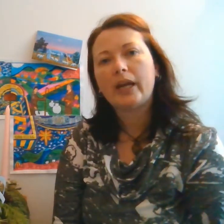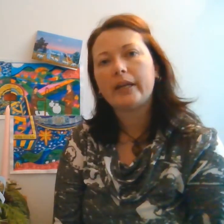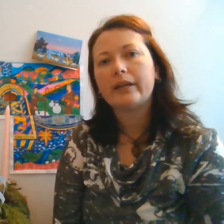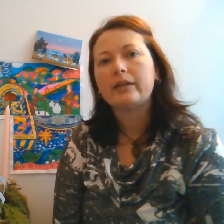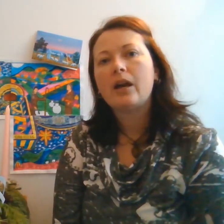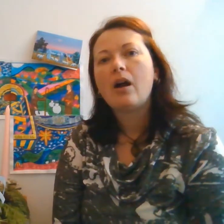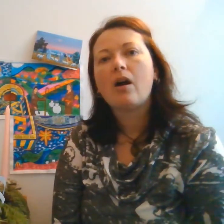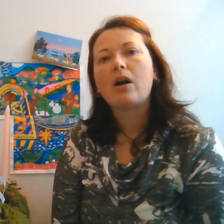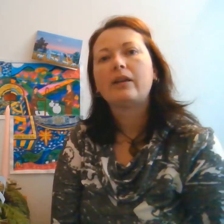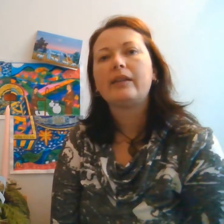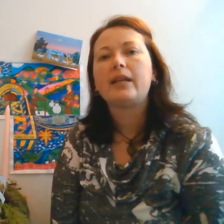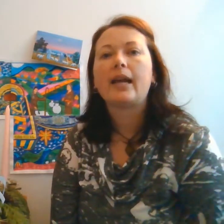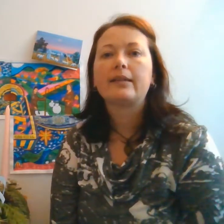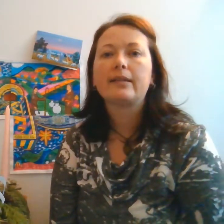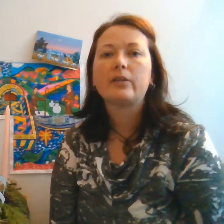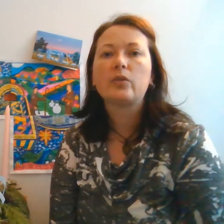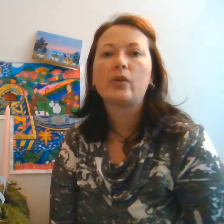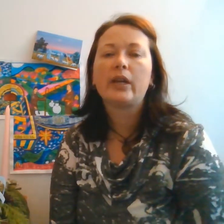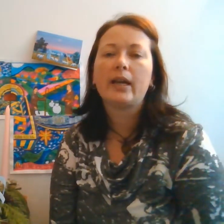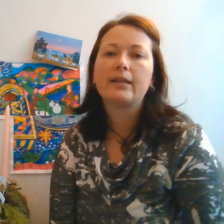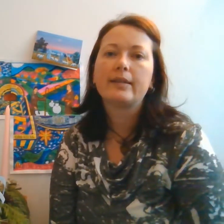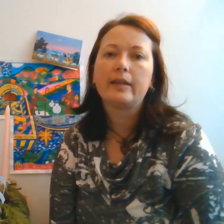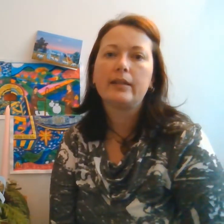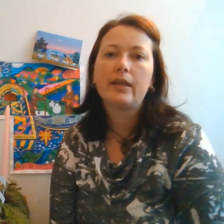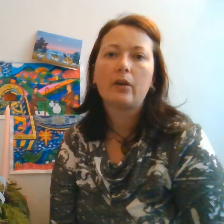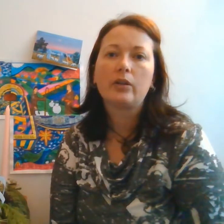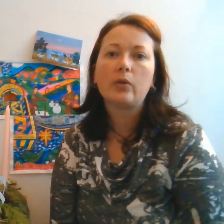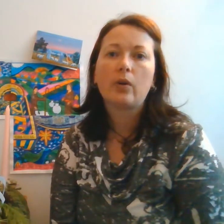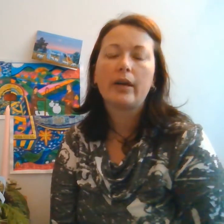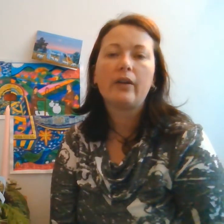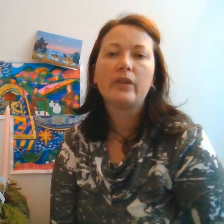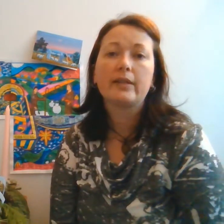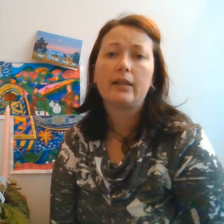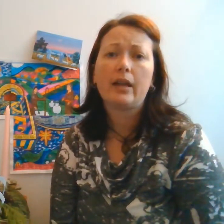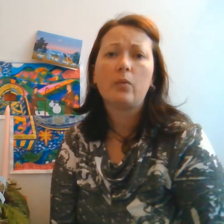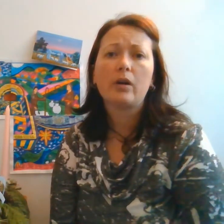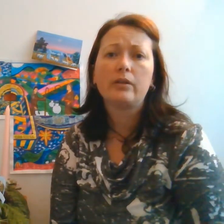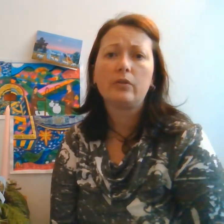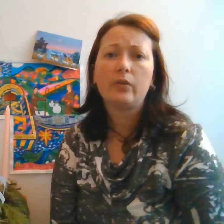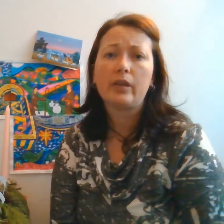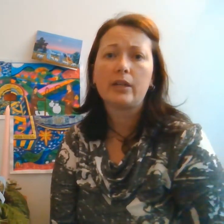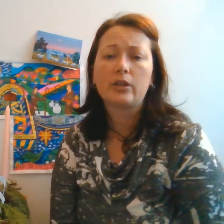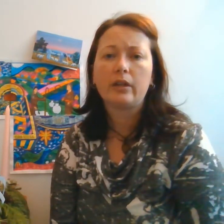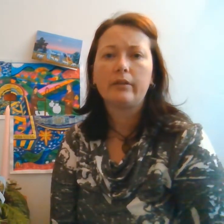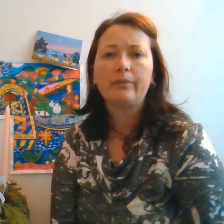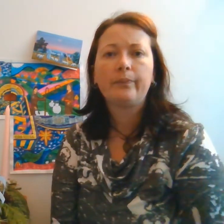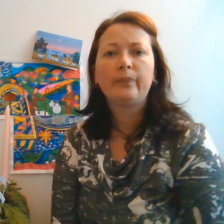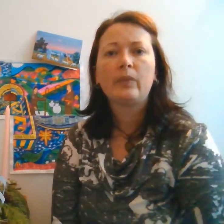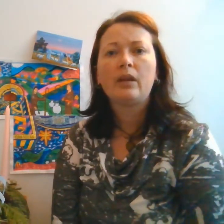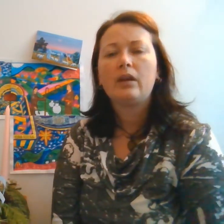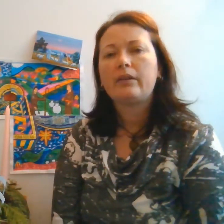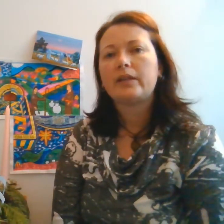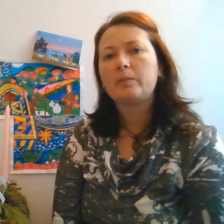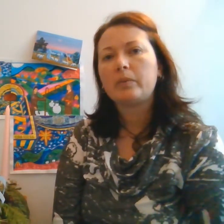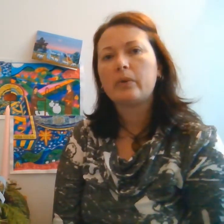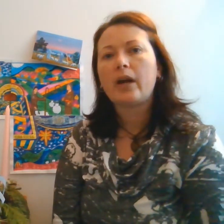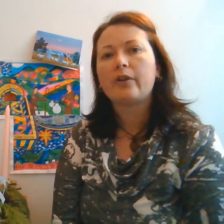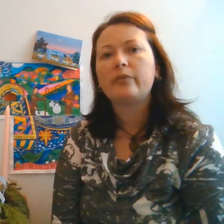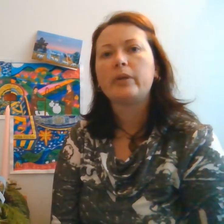located on the ancestral and unceded territory of the Tsleil-Waututh Nation. These people have been